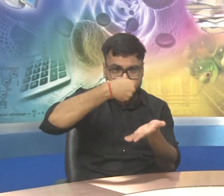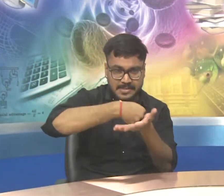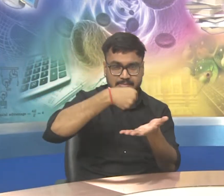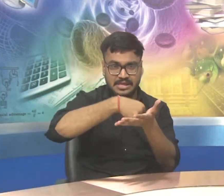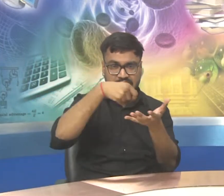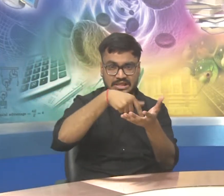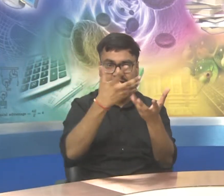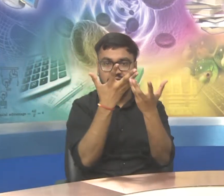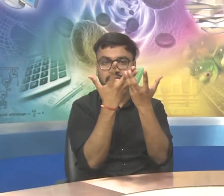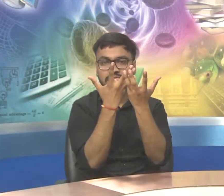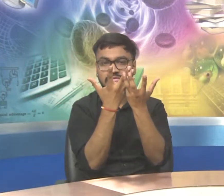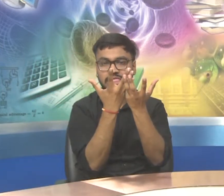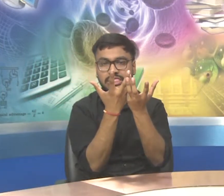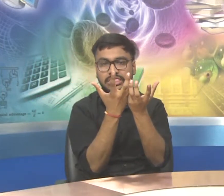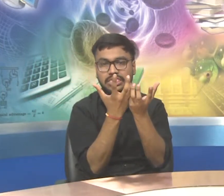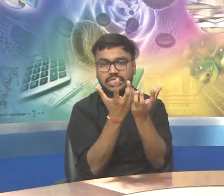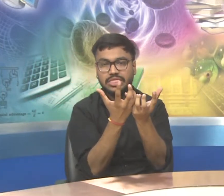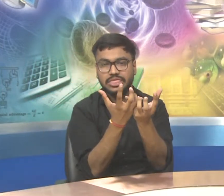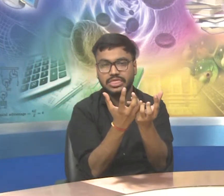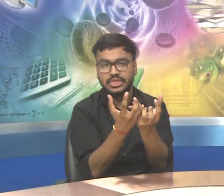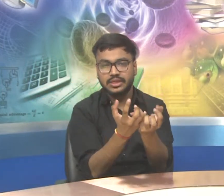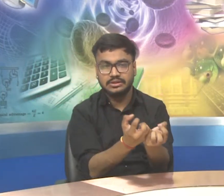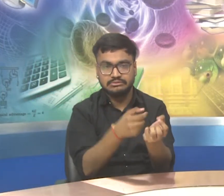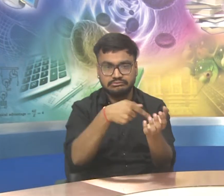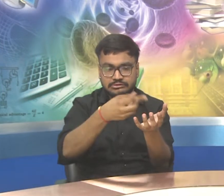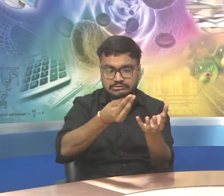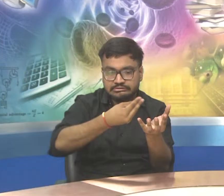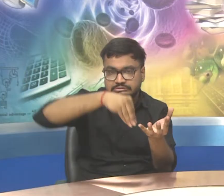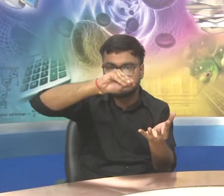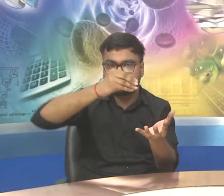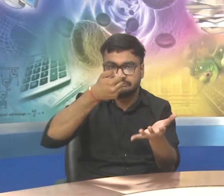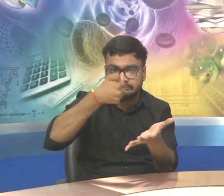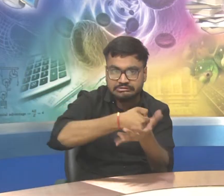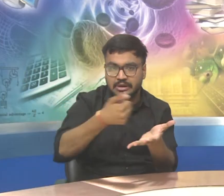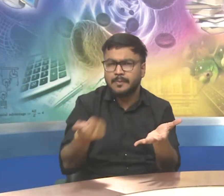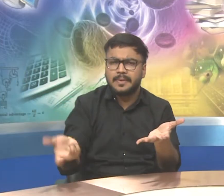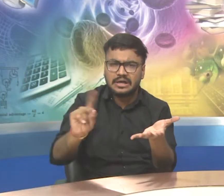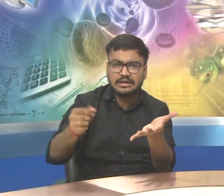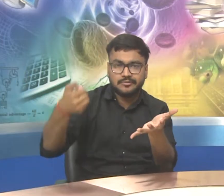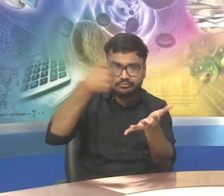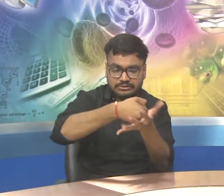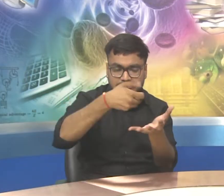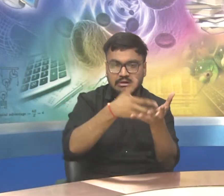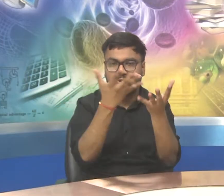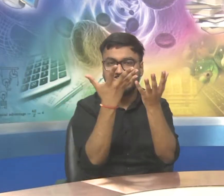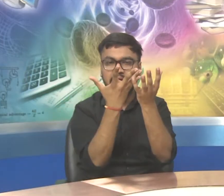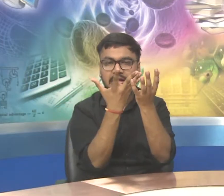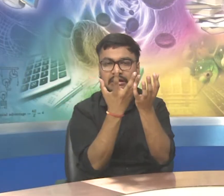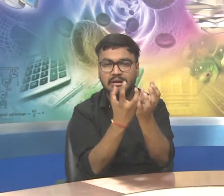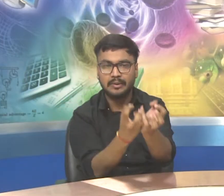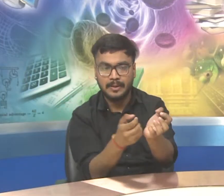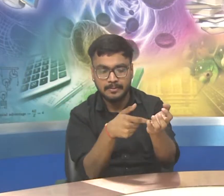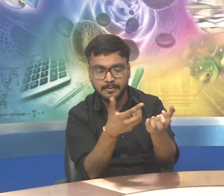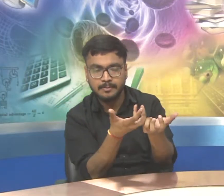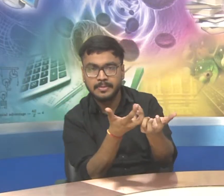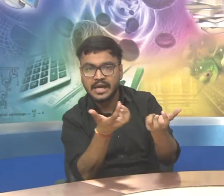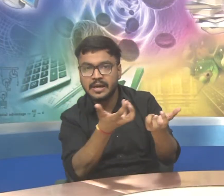When you mix flour with water, it forms a slurry, which is